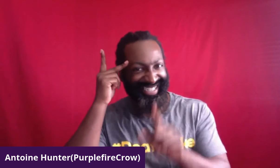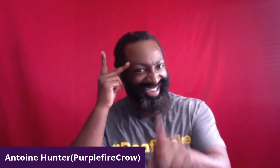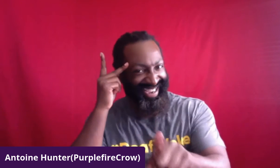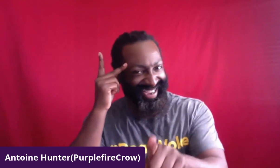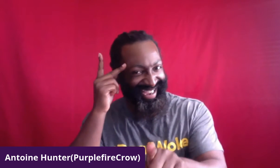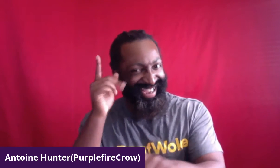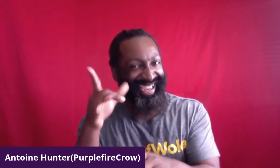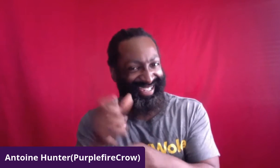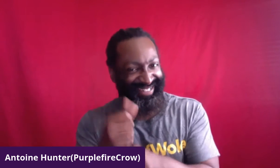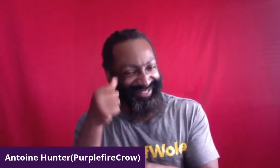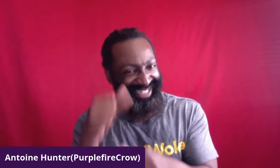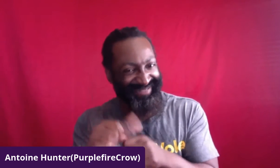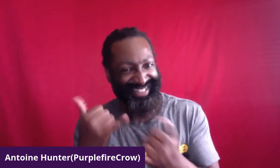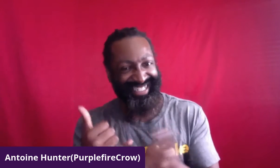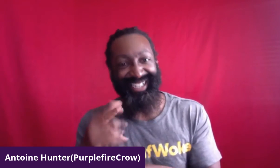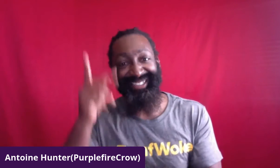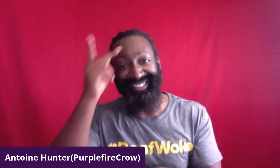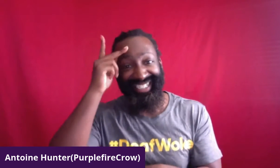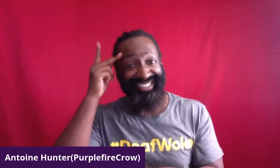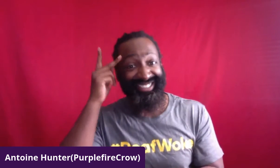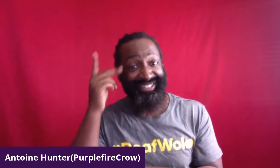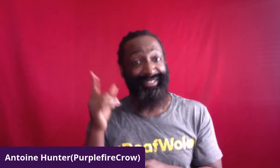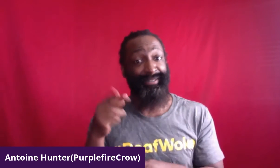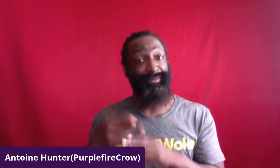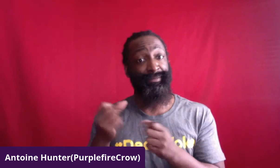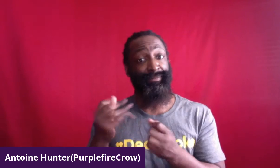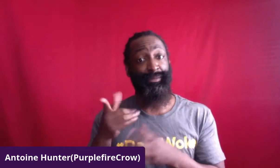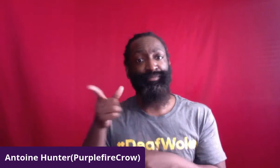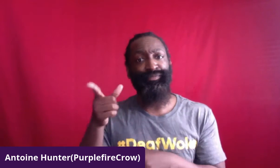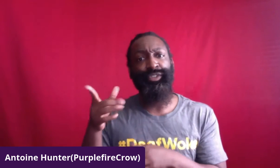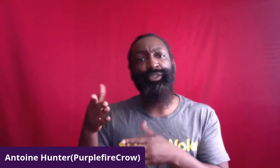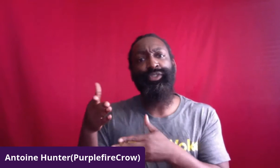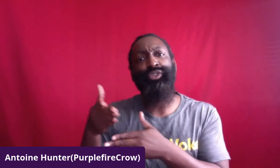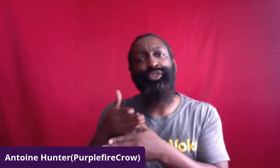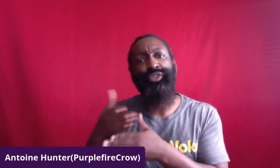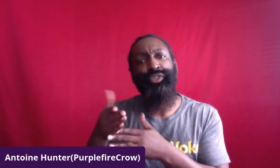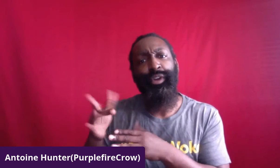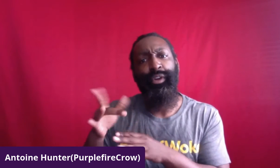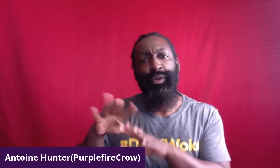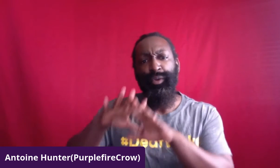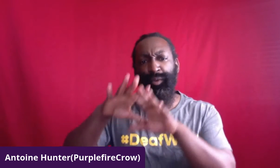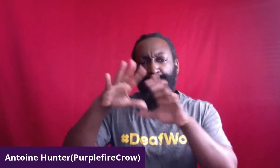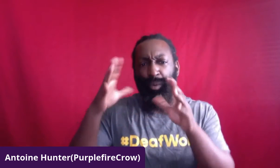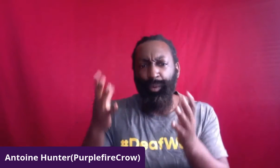many great things. This is her sign name, Katrina. I'll try to remember that.